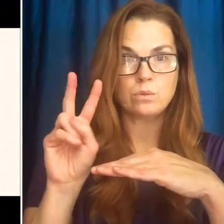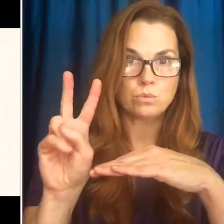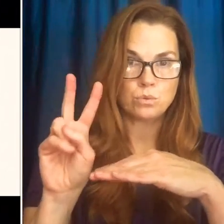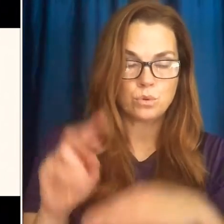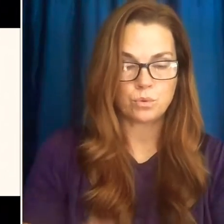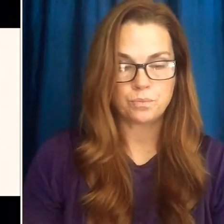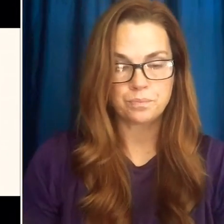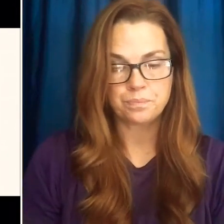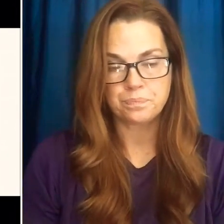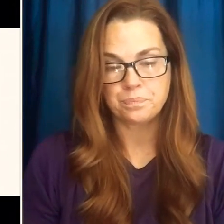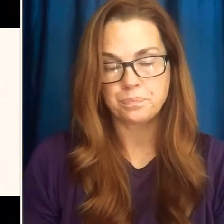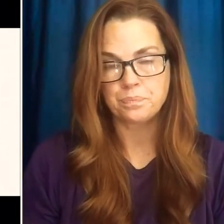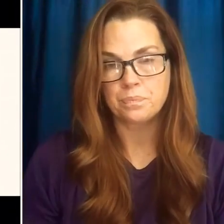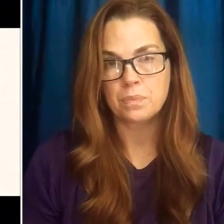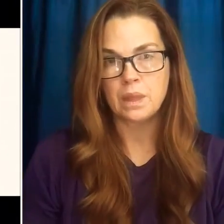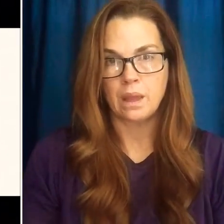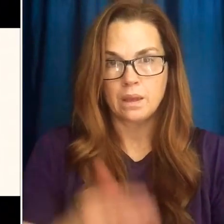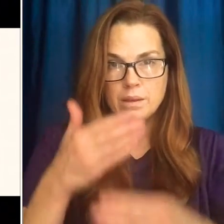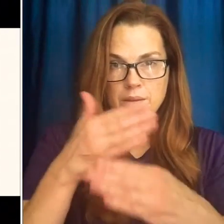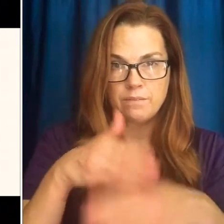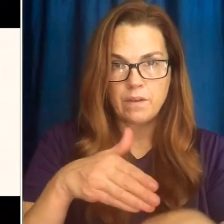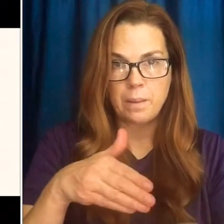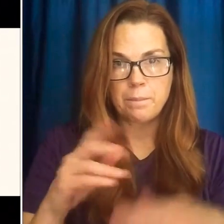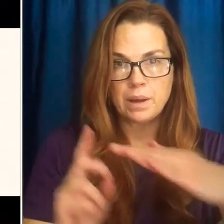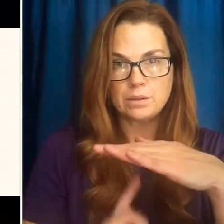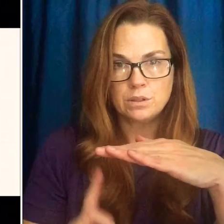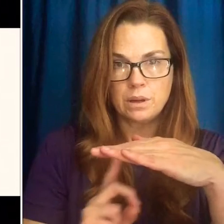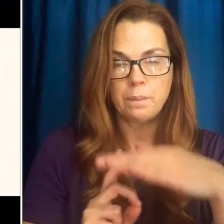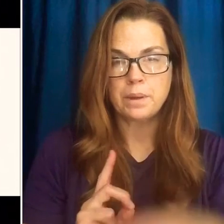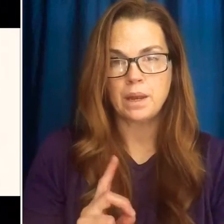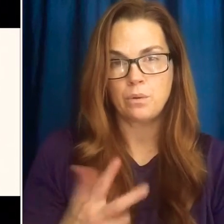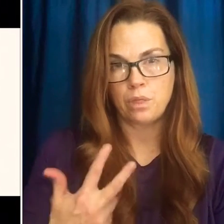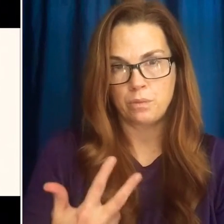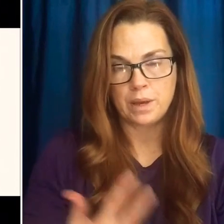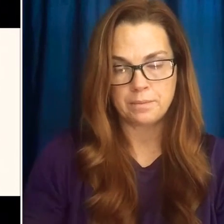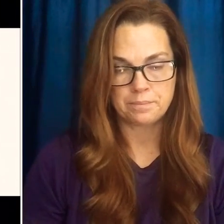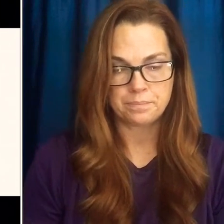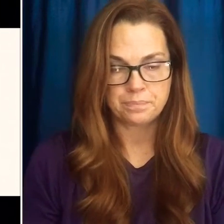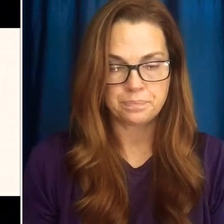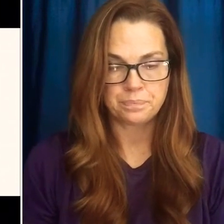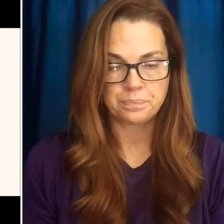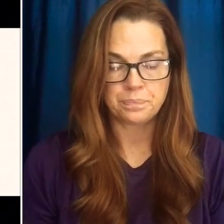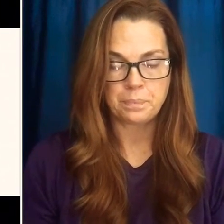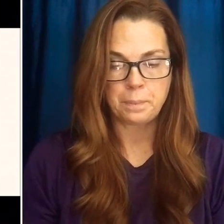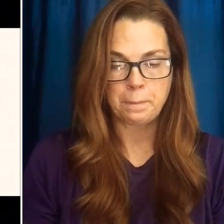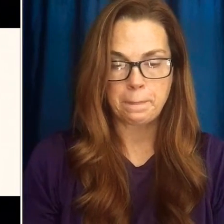3. 2 divided by 3.